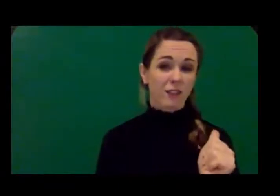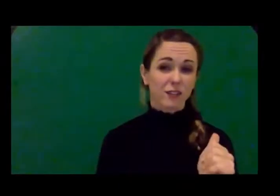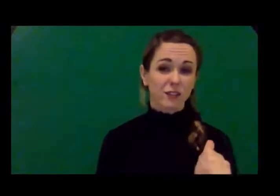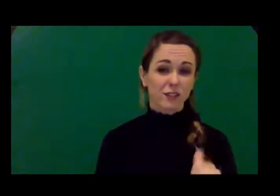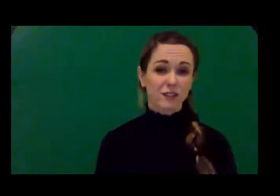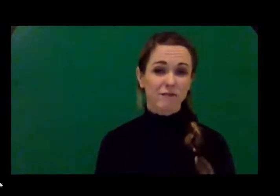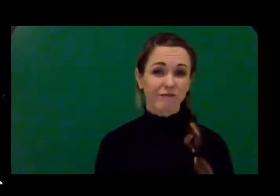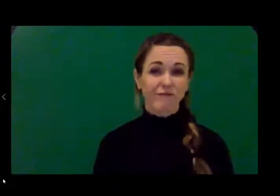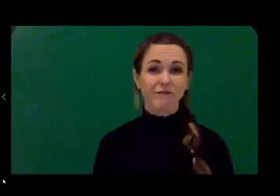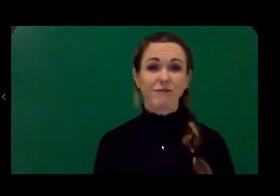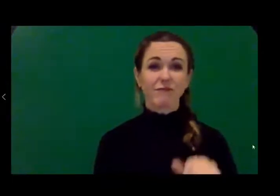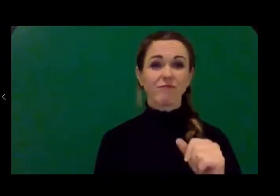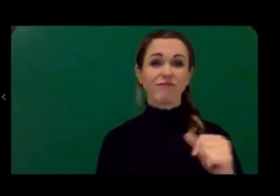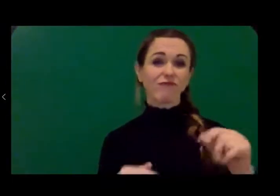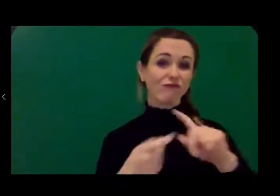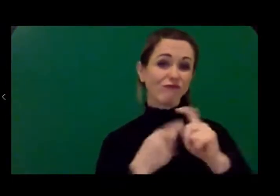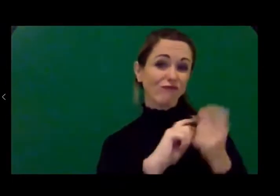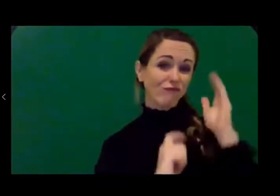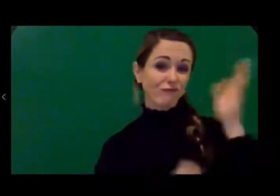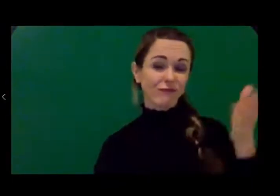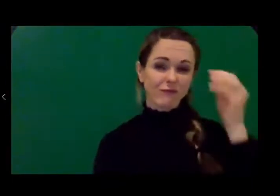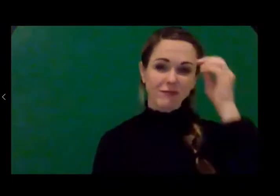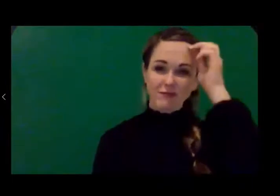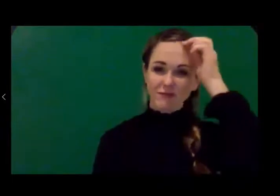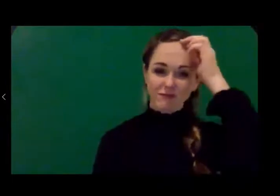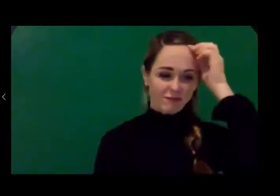Let them know that I'll change.